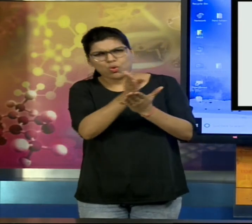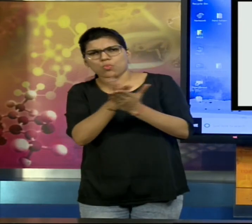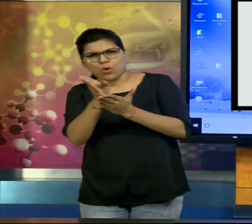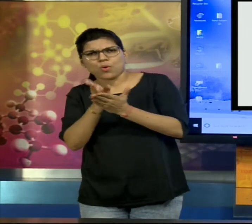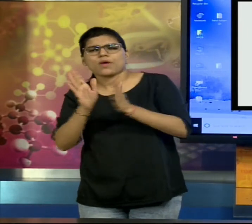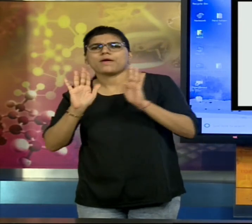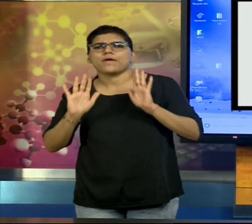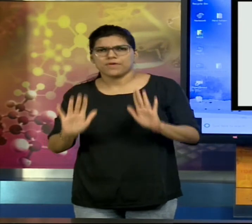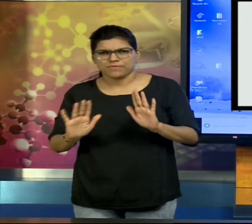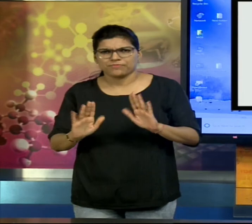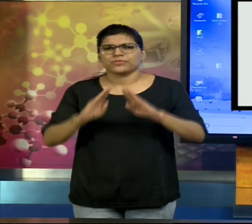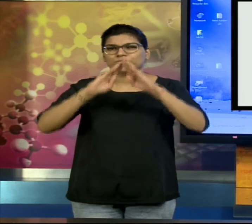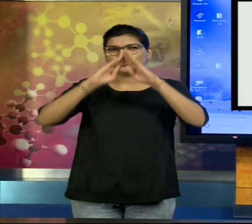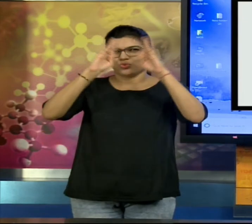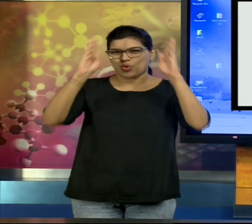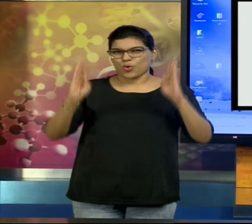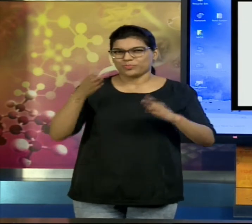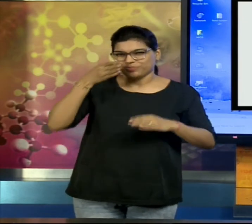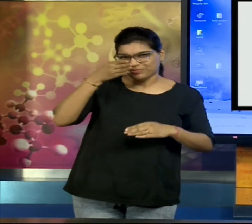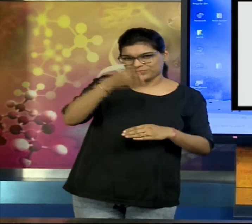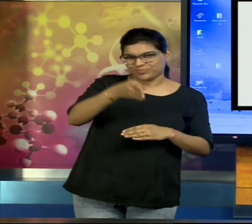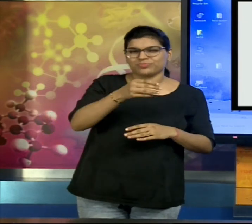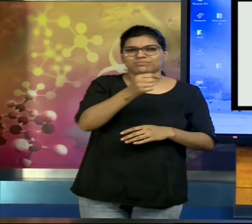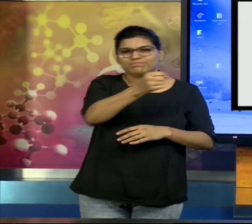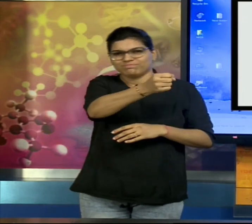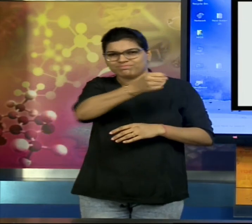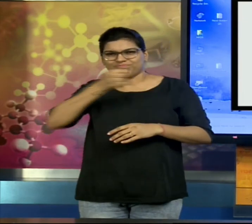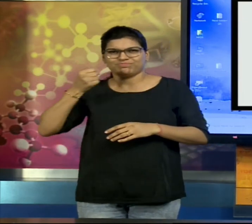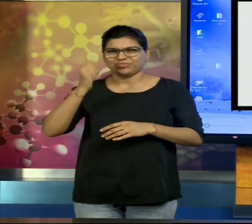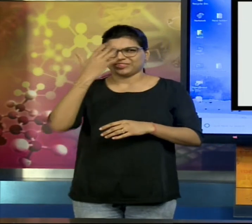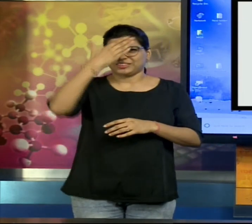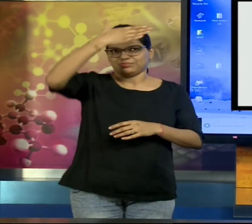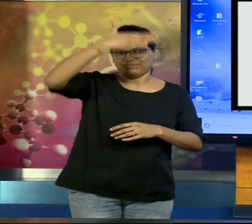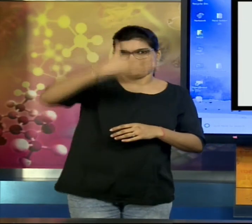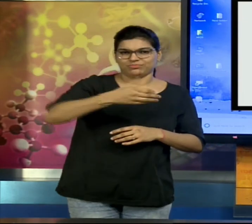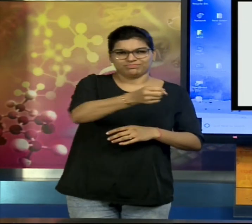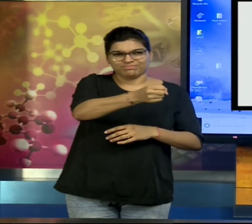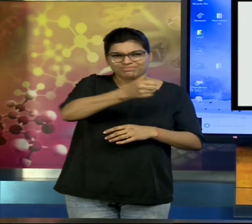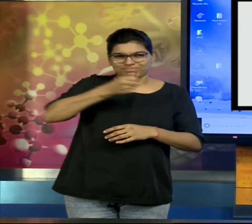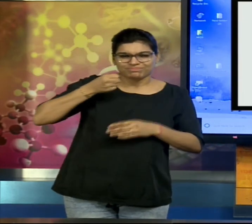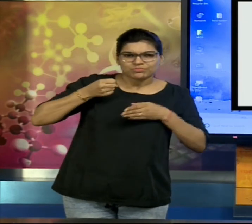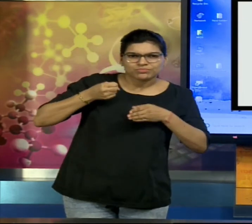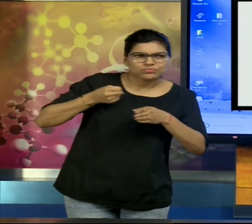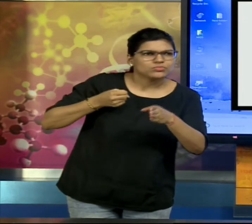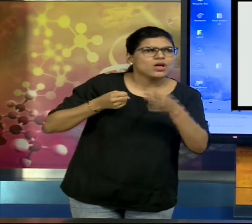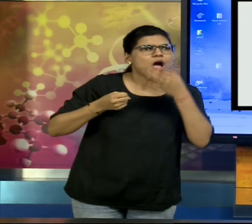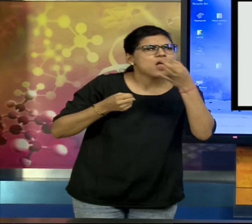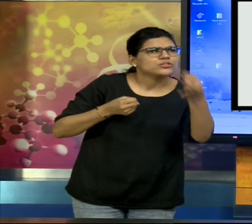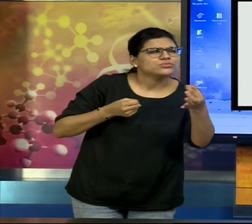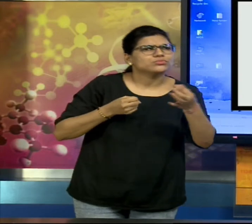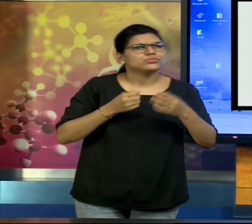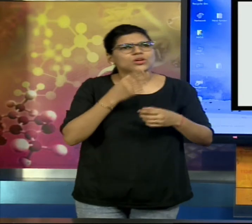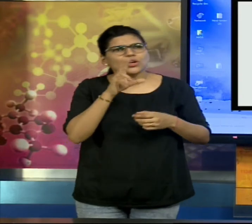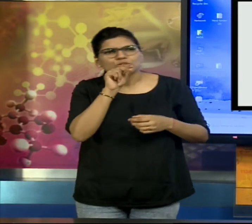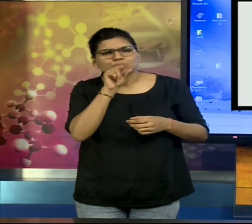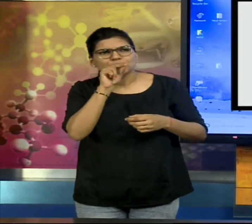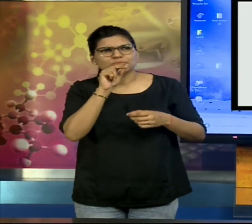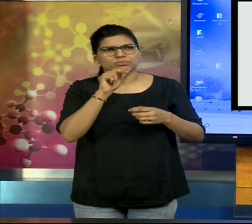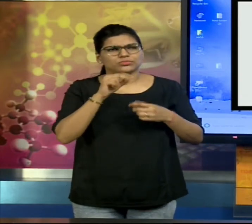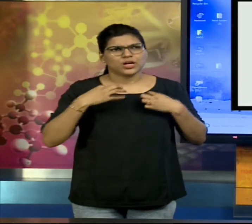right person. So salesperson are those people who tell you about the things you want